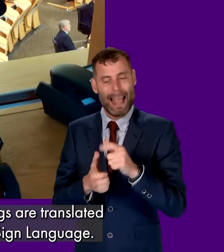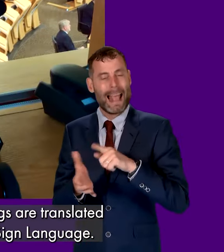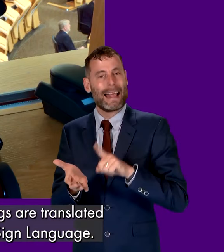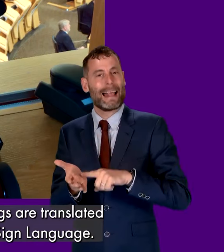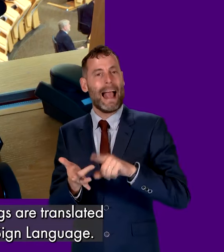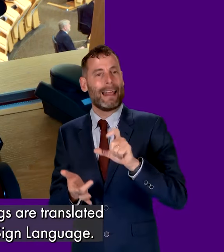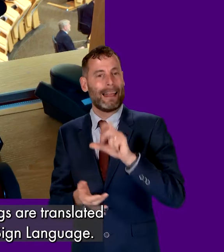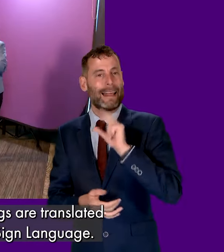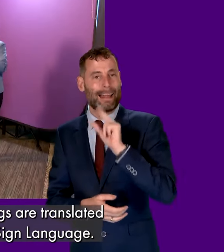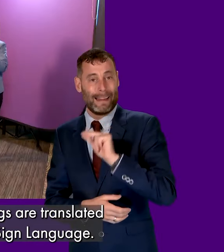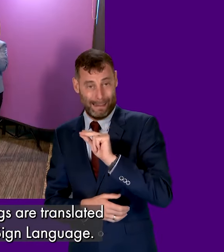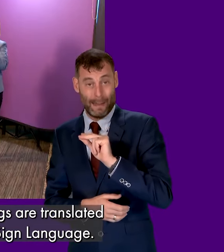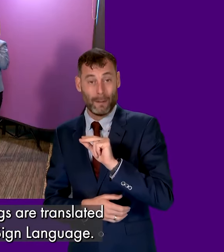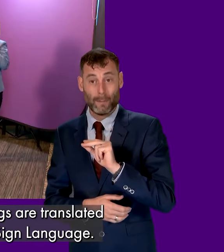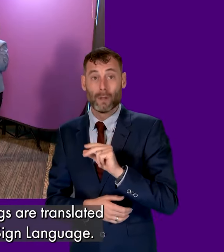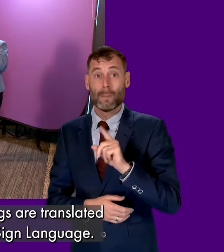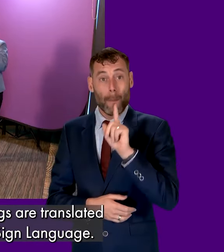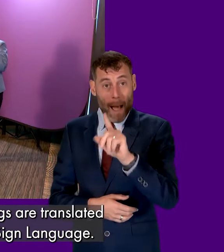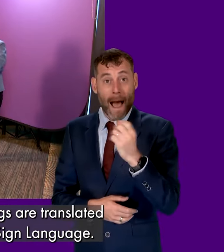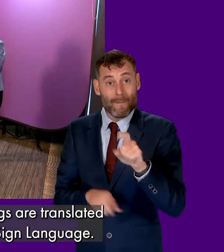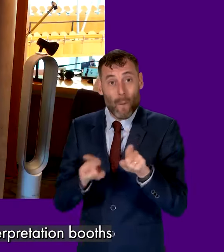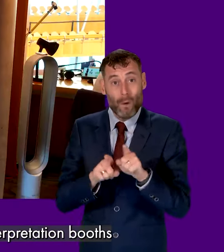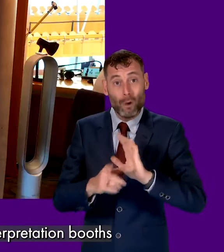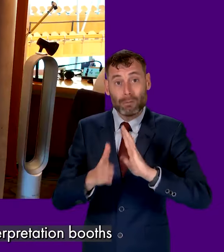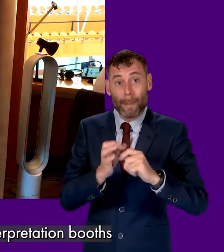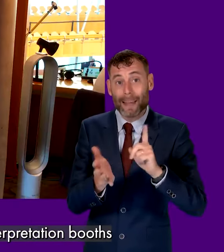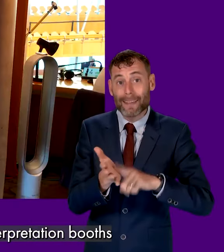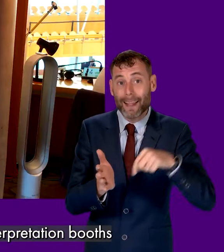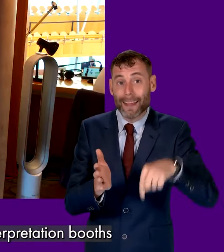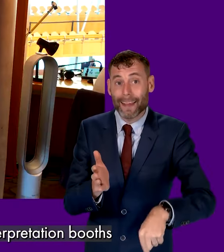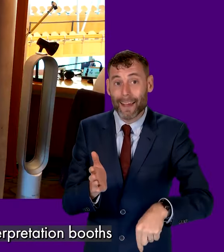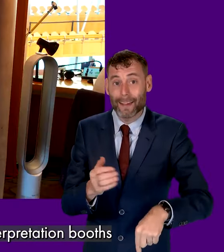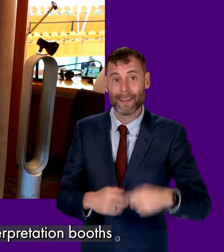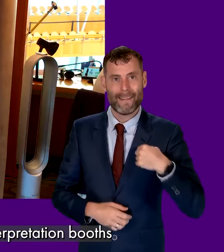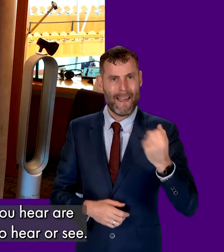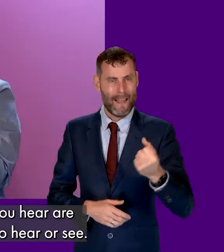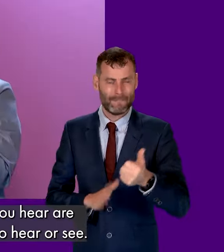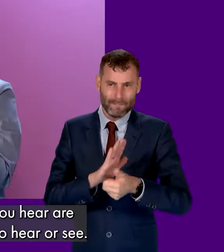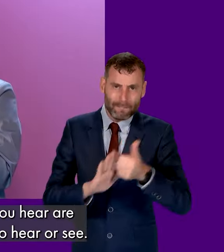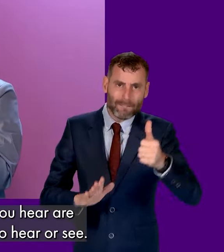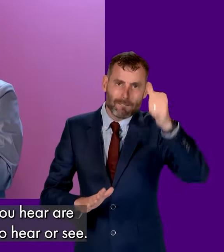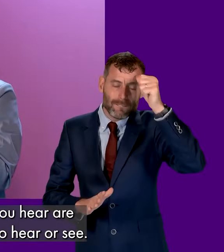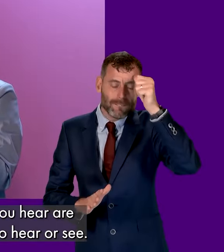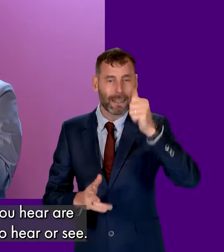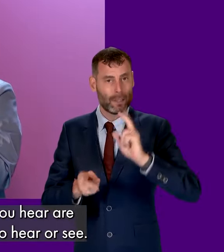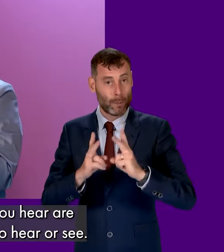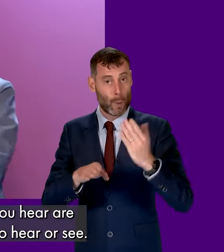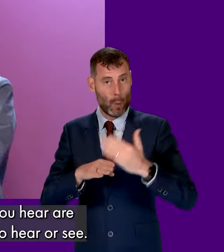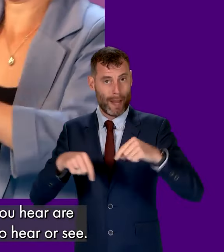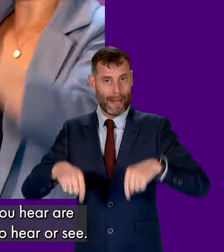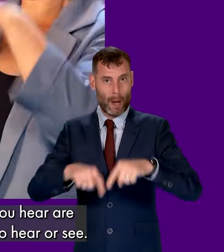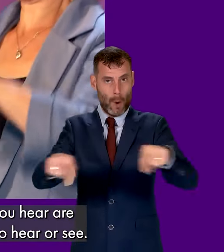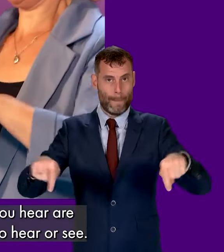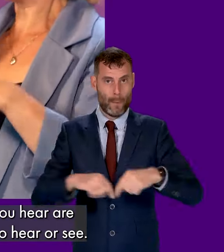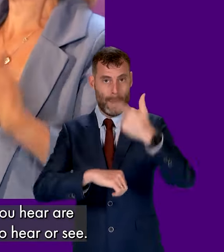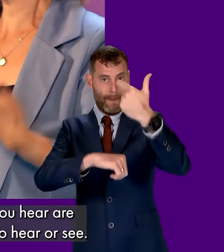are translated into Gaelic or British Sign Language. We have specialised interpretation booths so that the words you hear are the words you want to